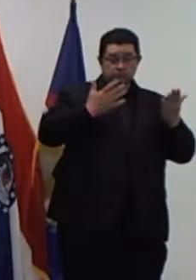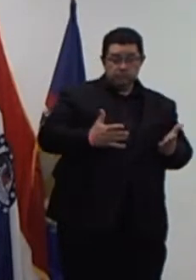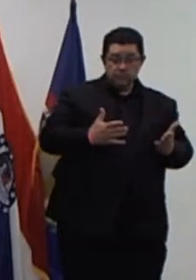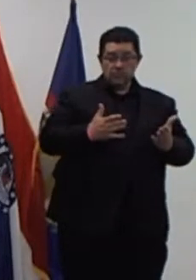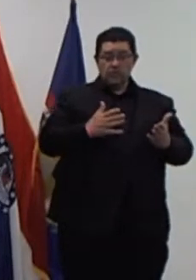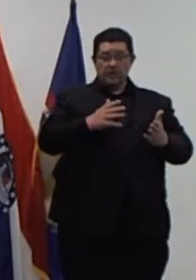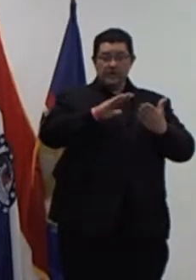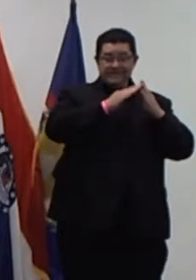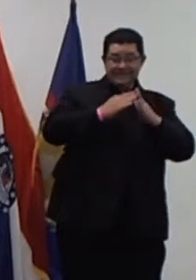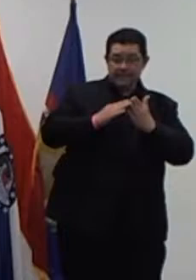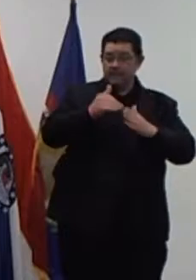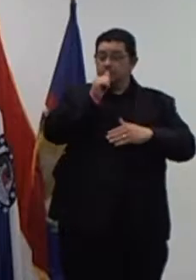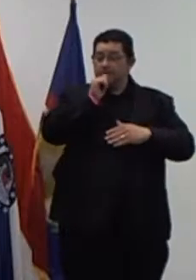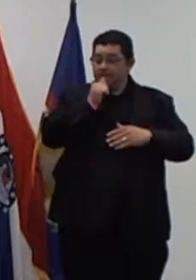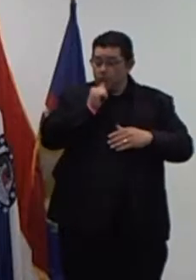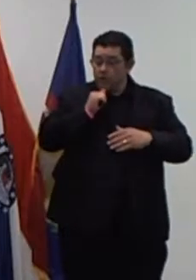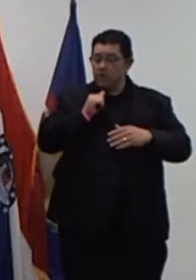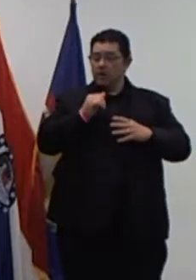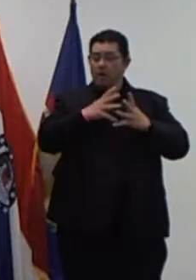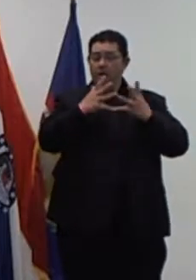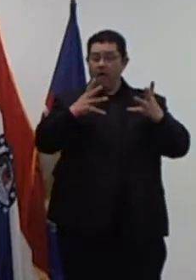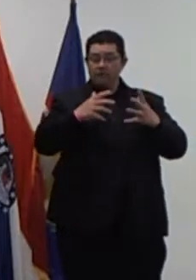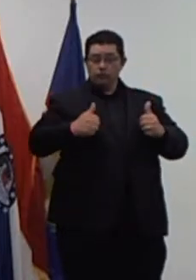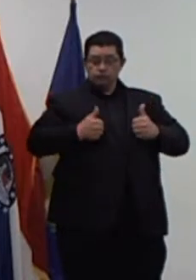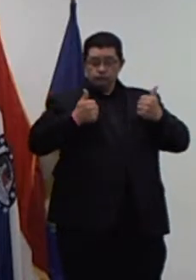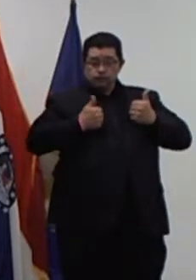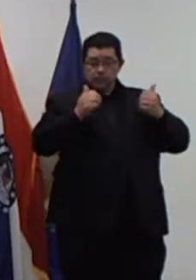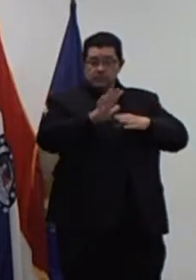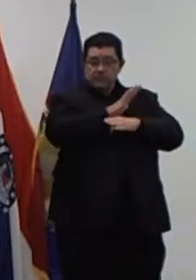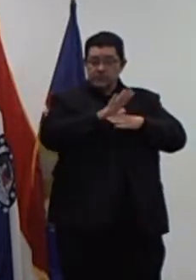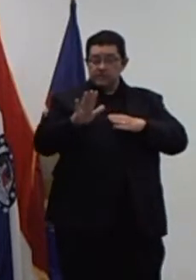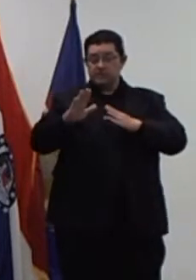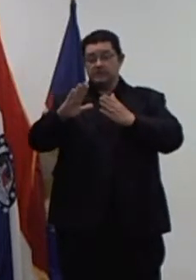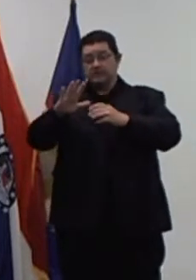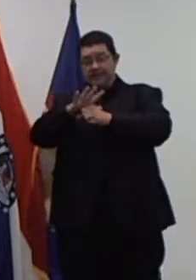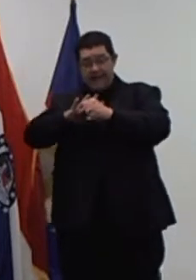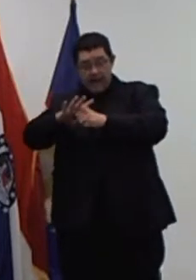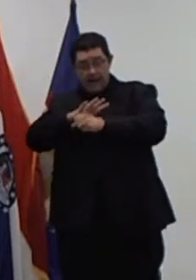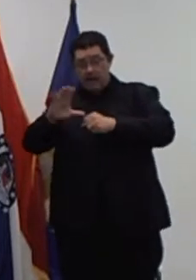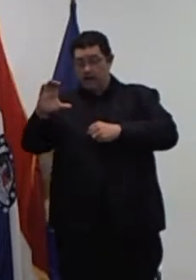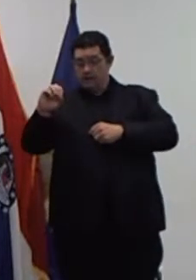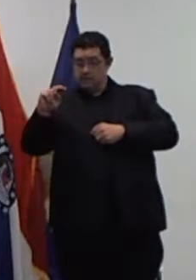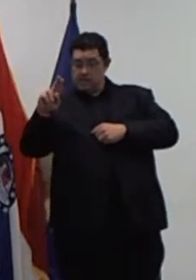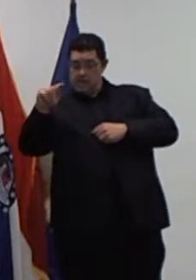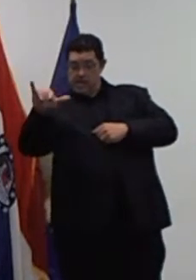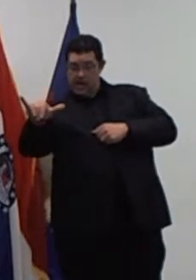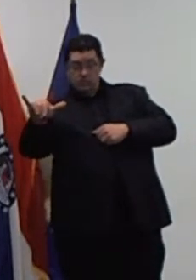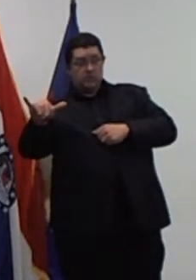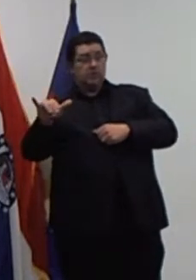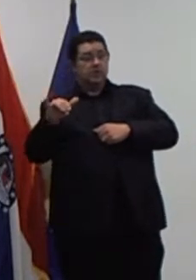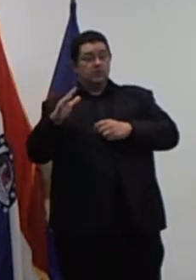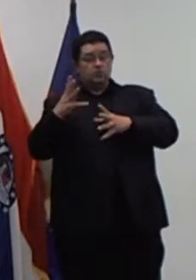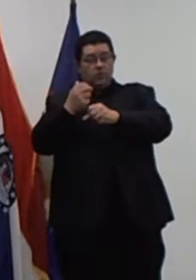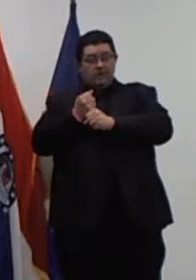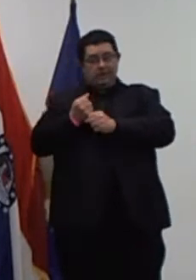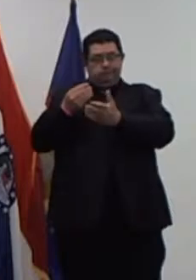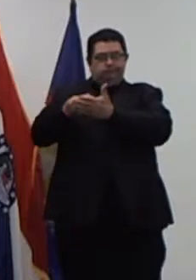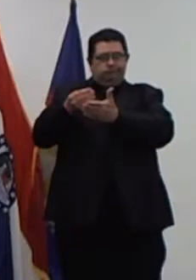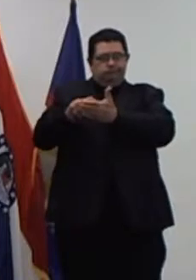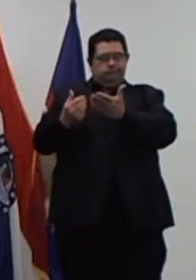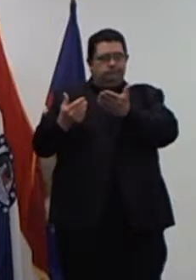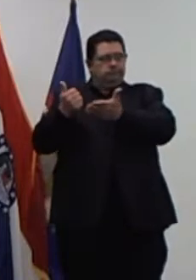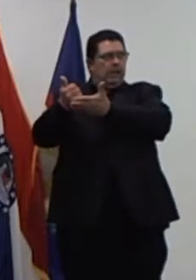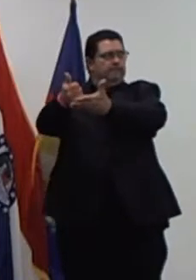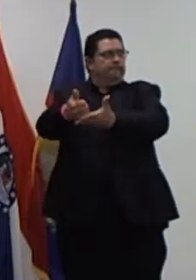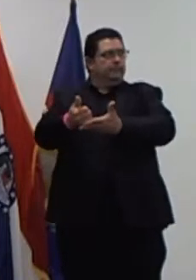are suffering. A lot of those residents and businesses in the county are going to get a substantial relief through the county CARES. Do